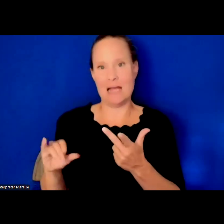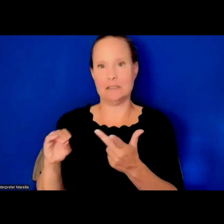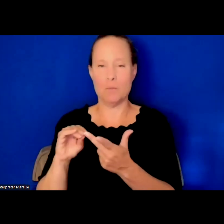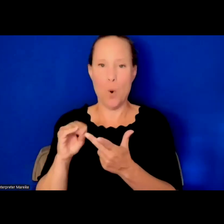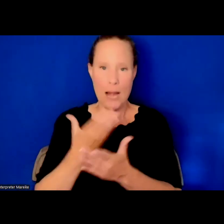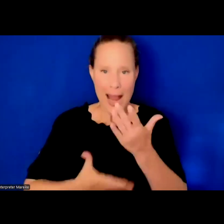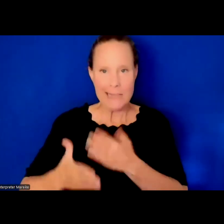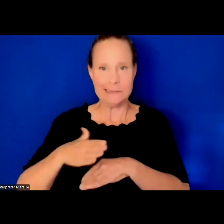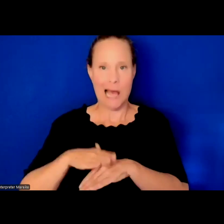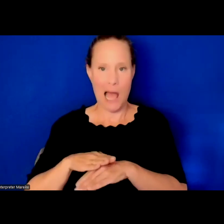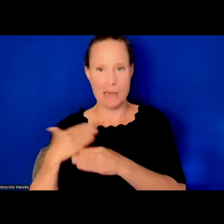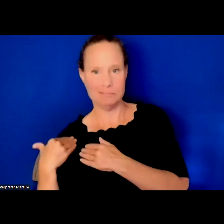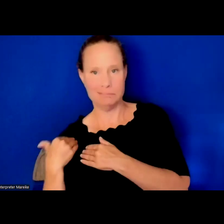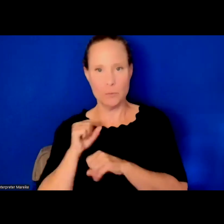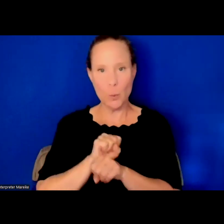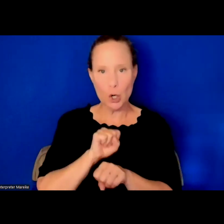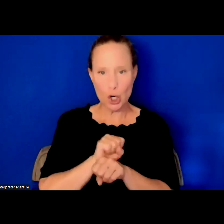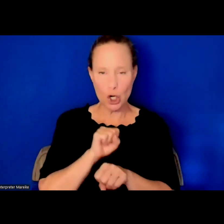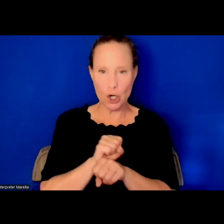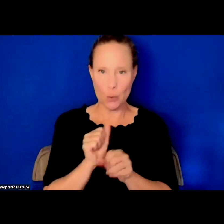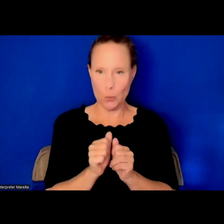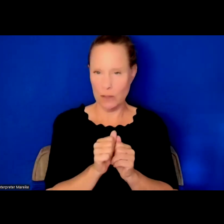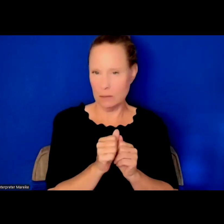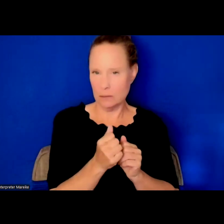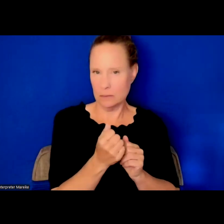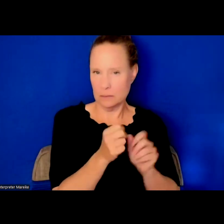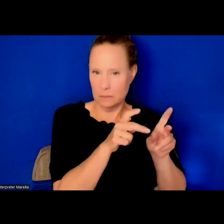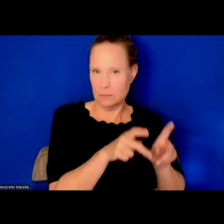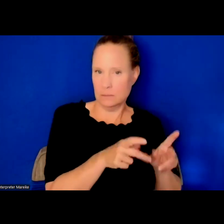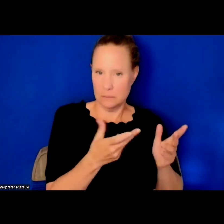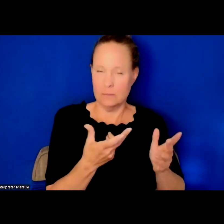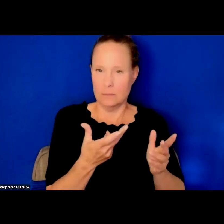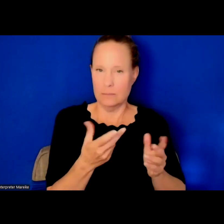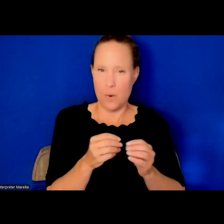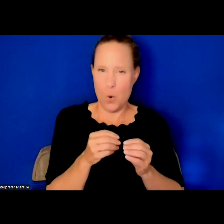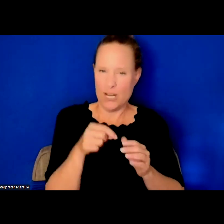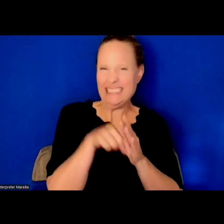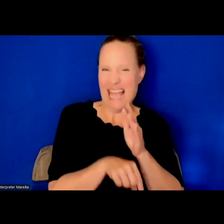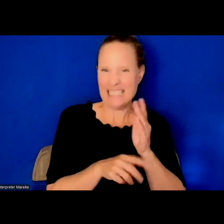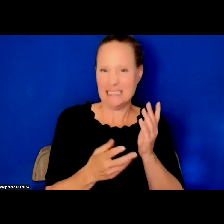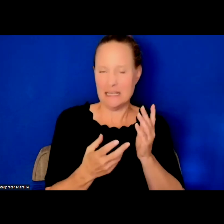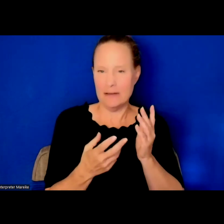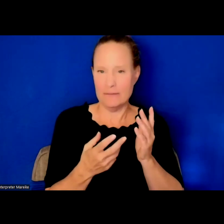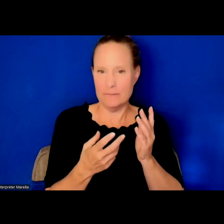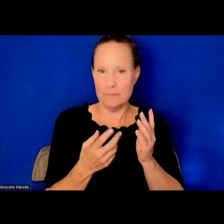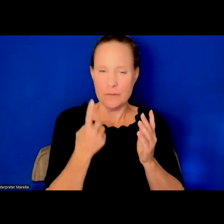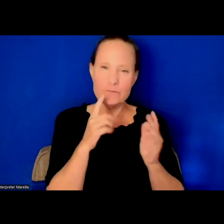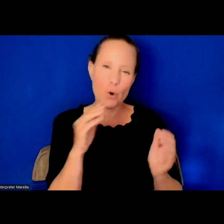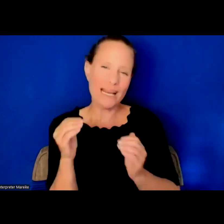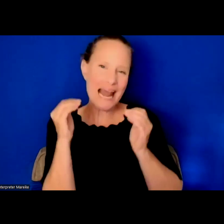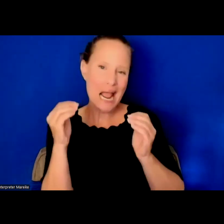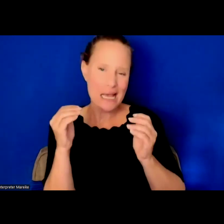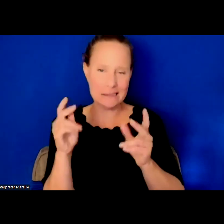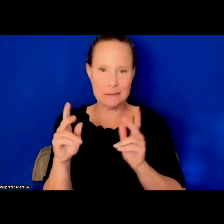hands-on and intensive, I would say, for the enhanced population versus